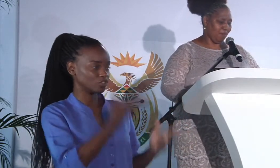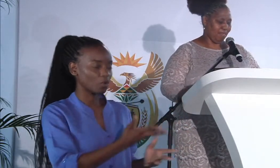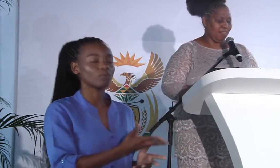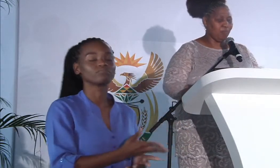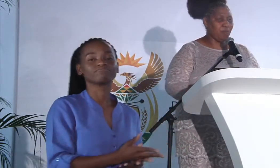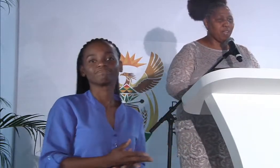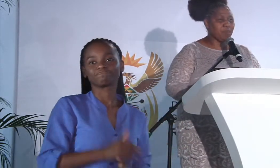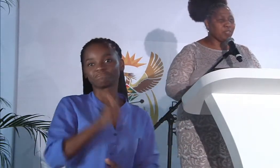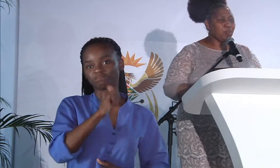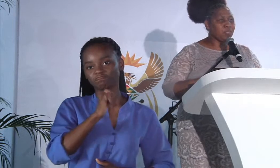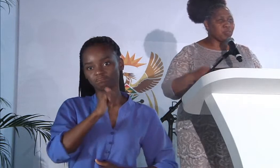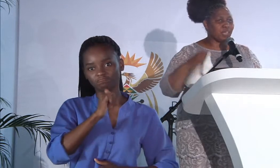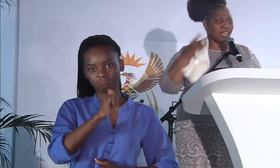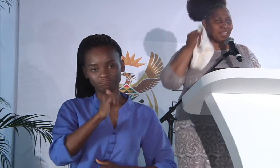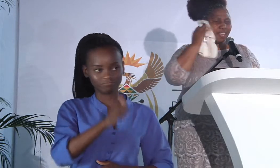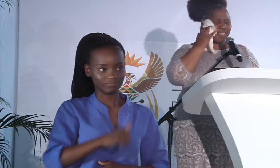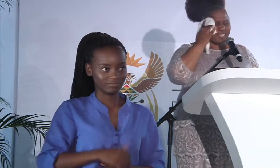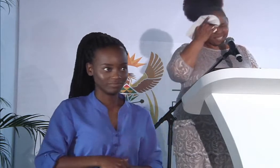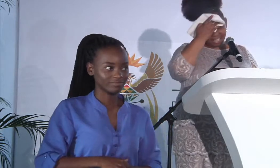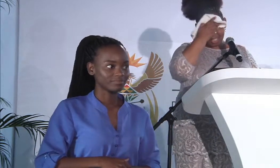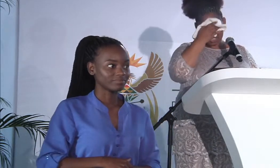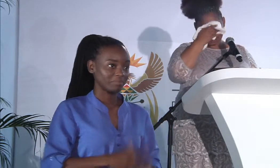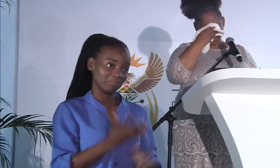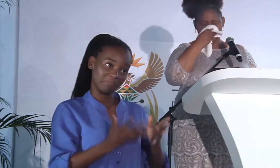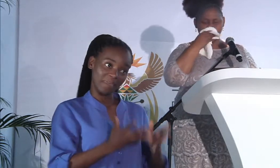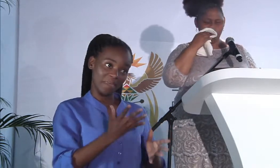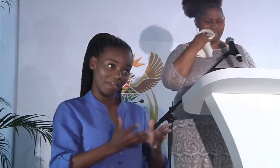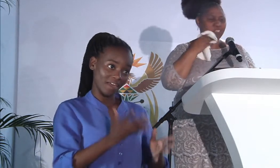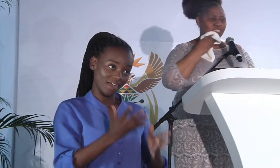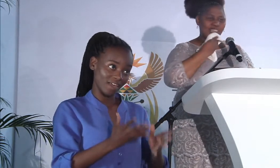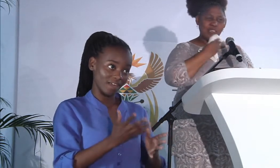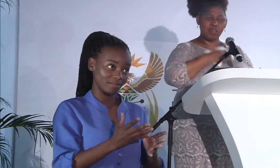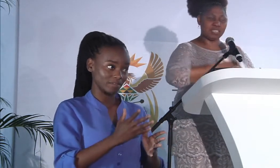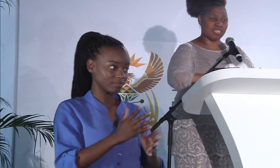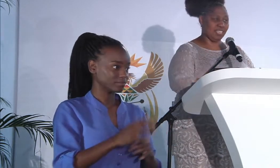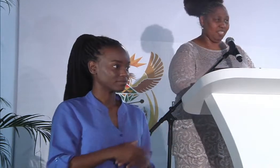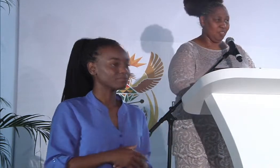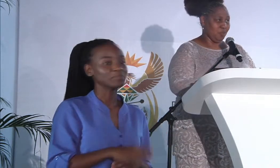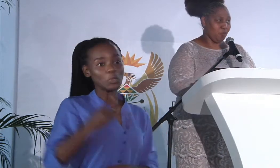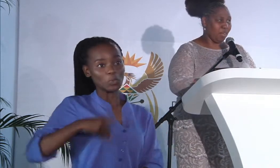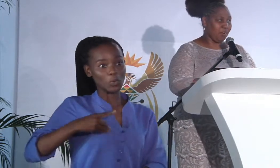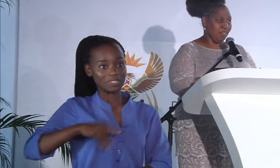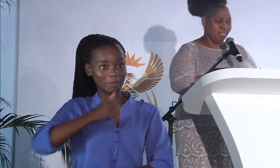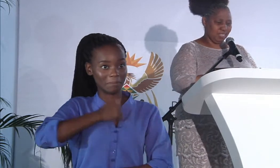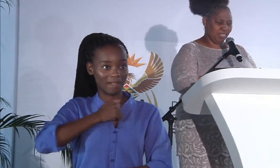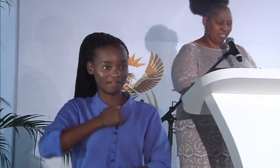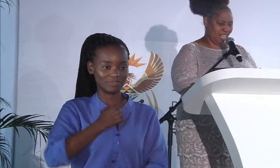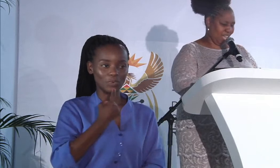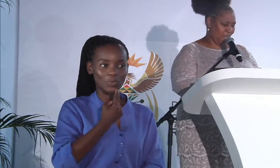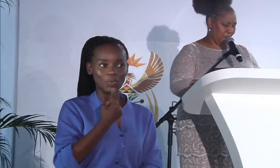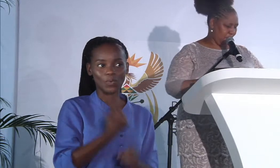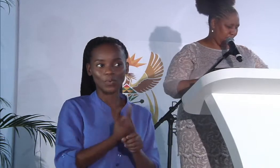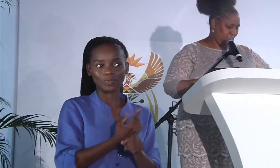ma. We might be queuing together at the gates. My daughter always say, when St.